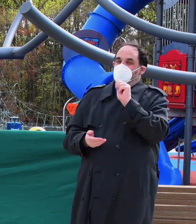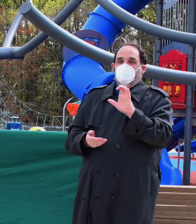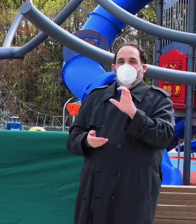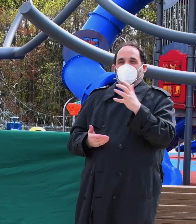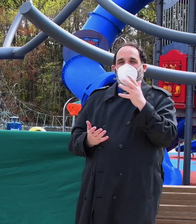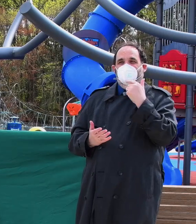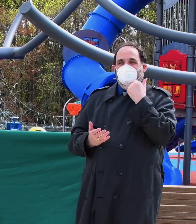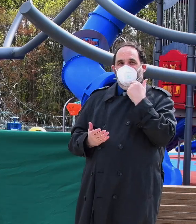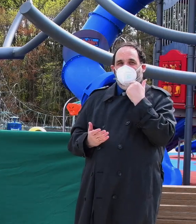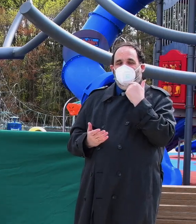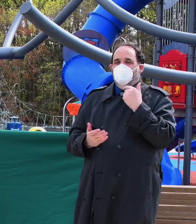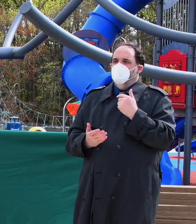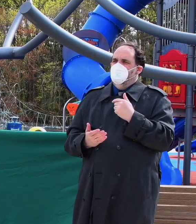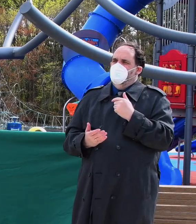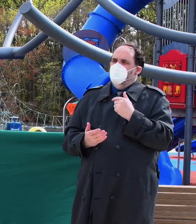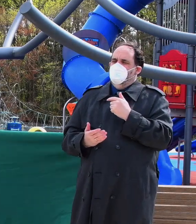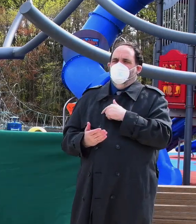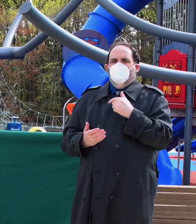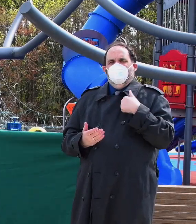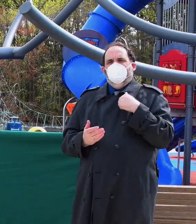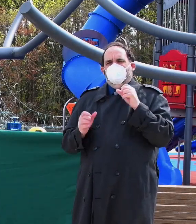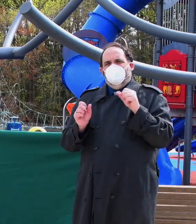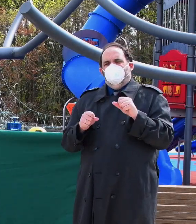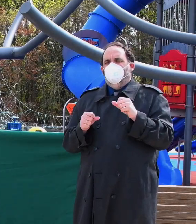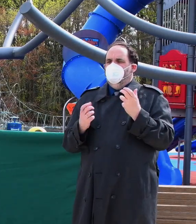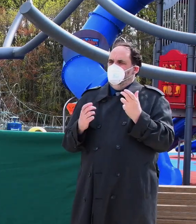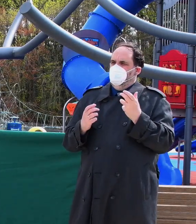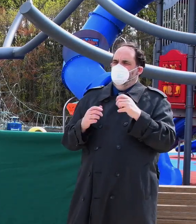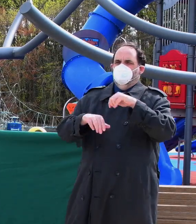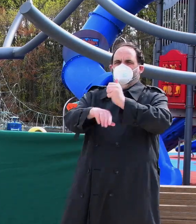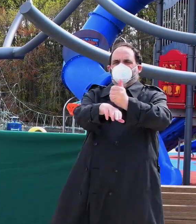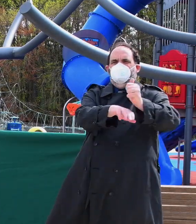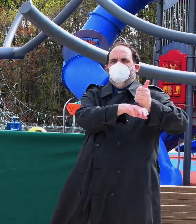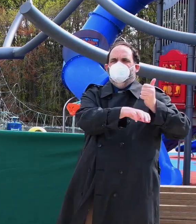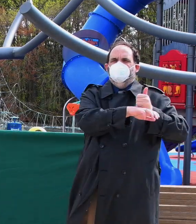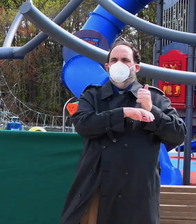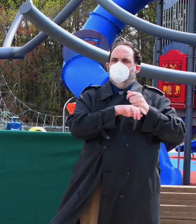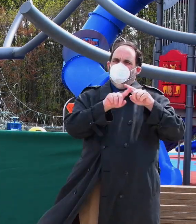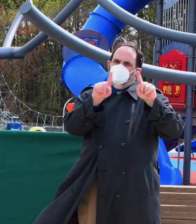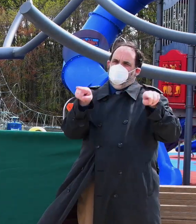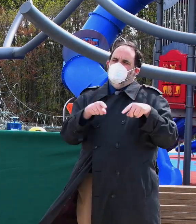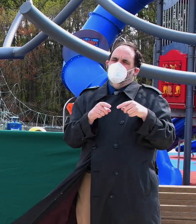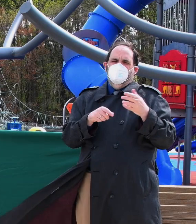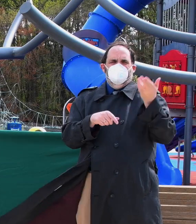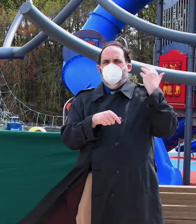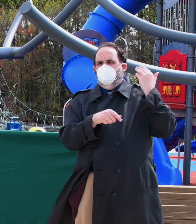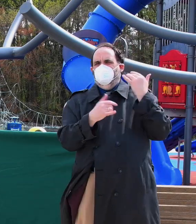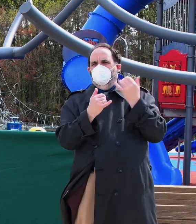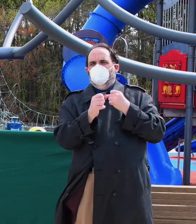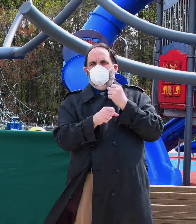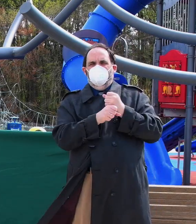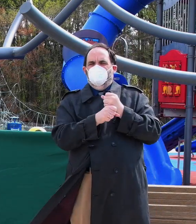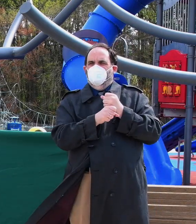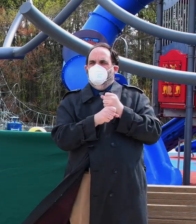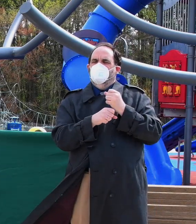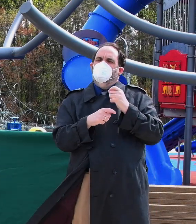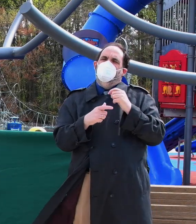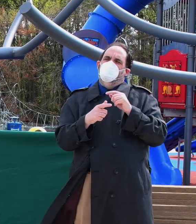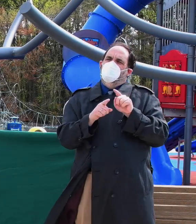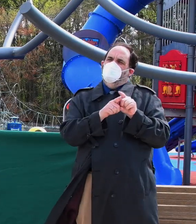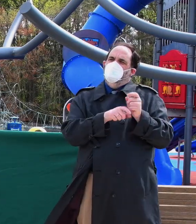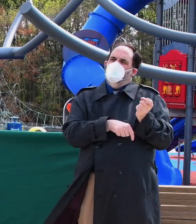mentioned, we've been able to put communication boards earlier this year or last